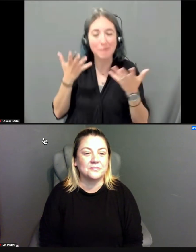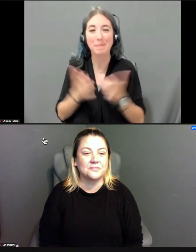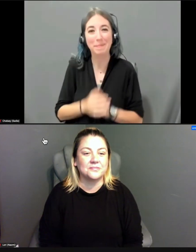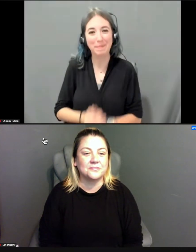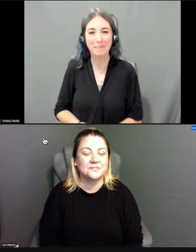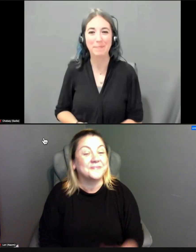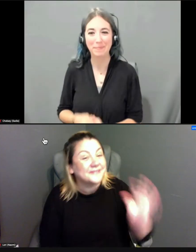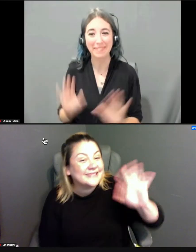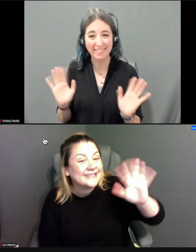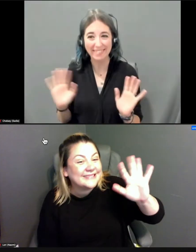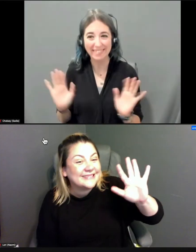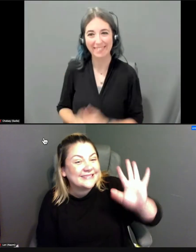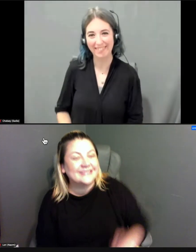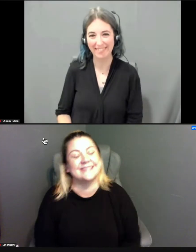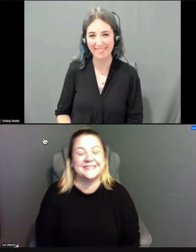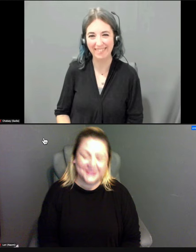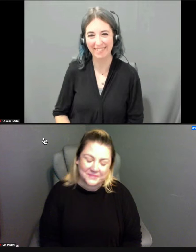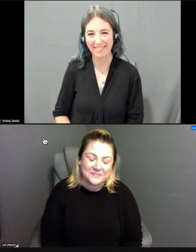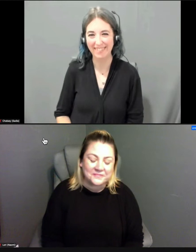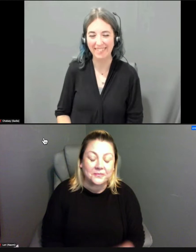Naomi.